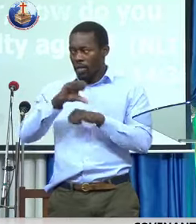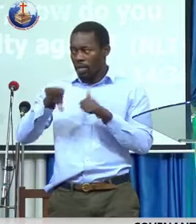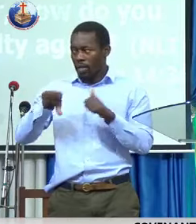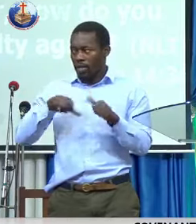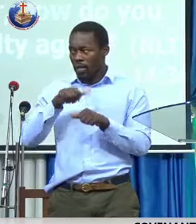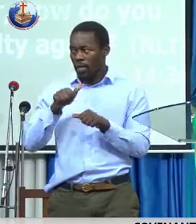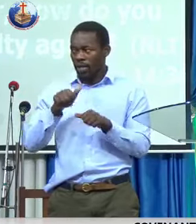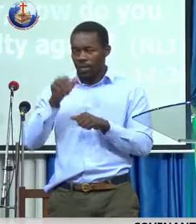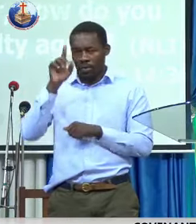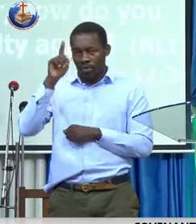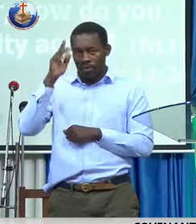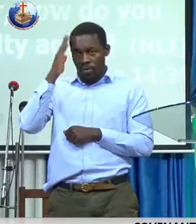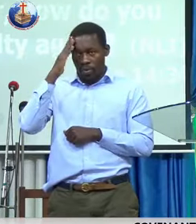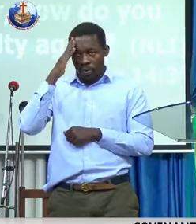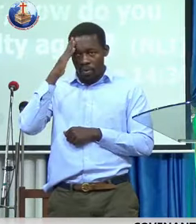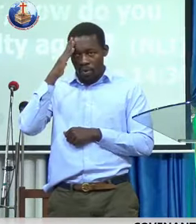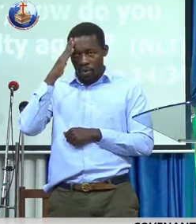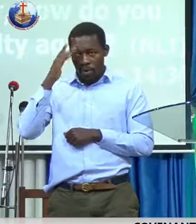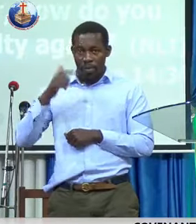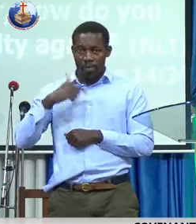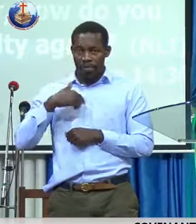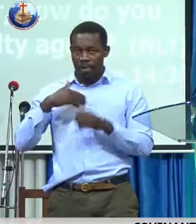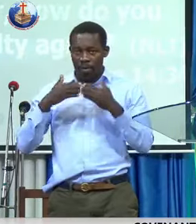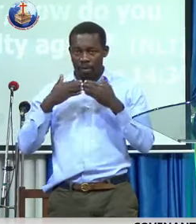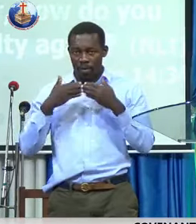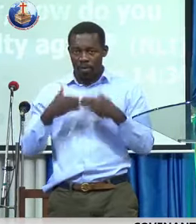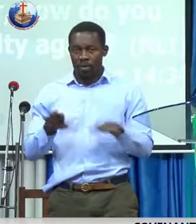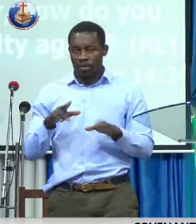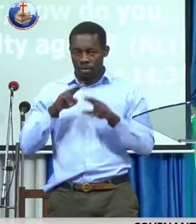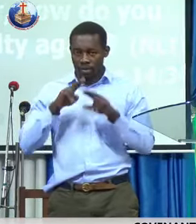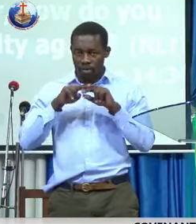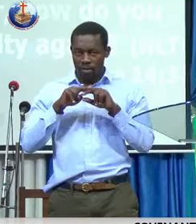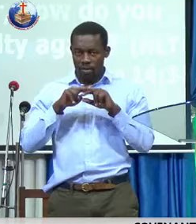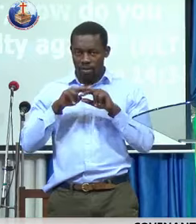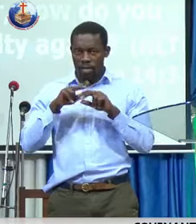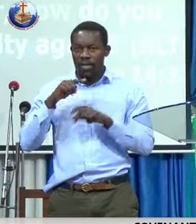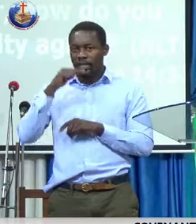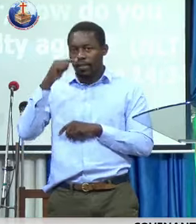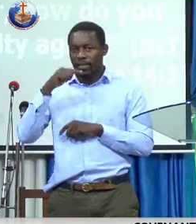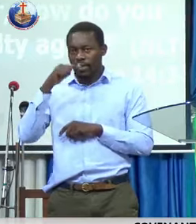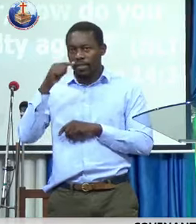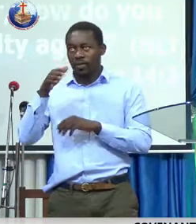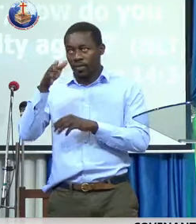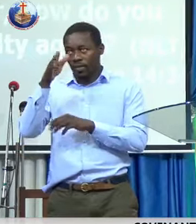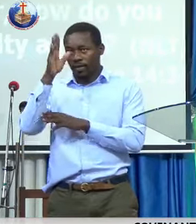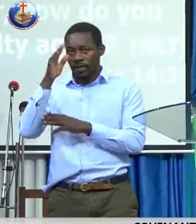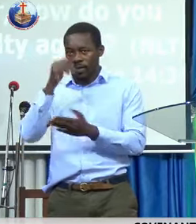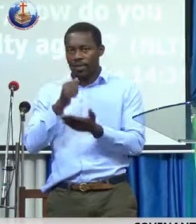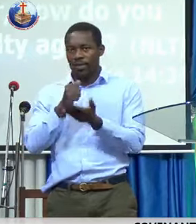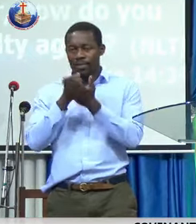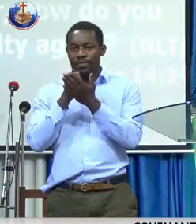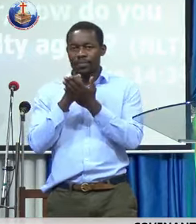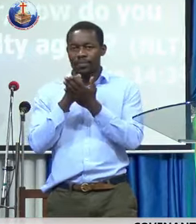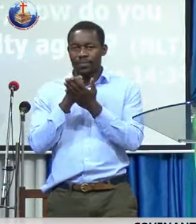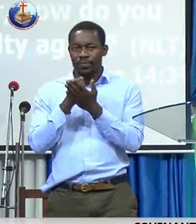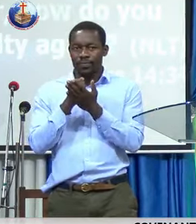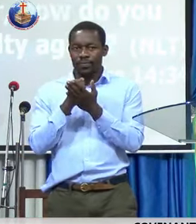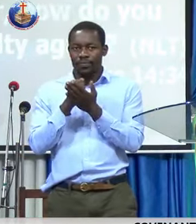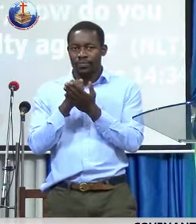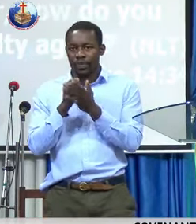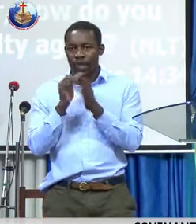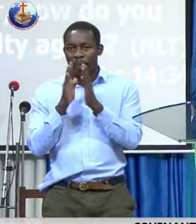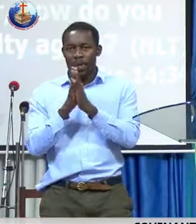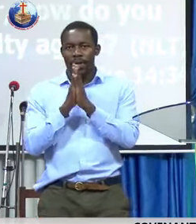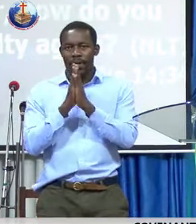know. Ambalo unajua. You have lost your taste. Umepoteza ladha yako. Just tell the Lord to restore you. Mwambie Bwana kurejesha. Just go before